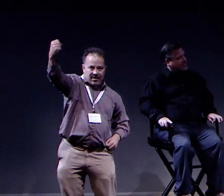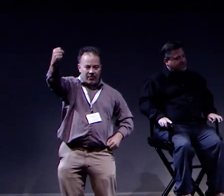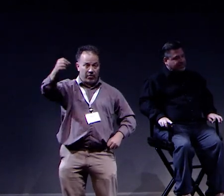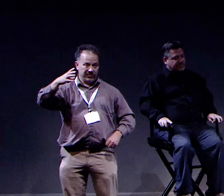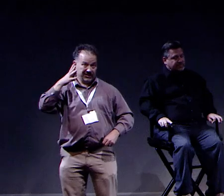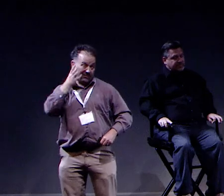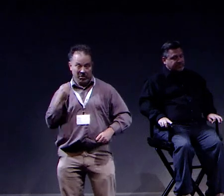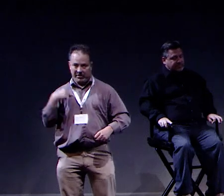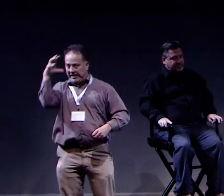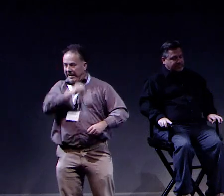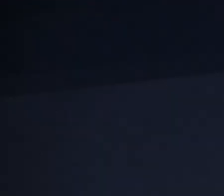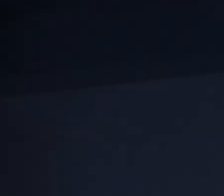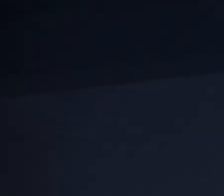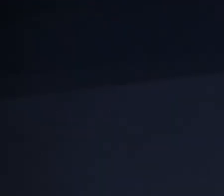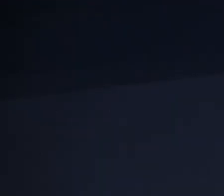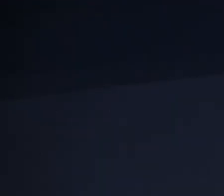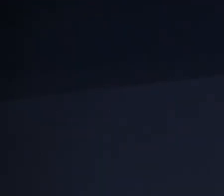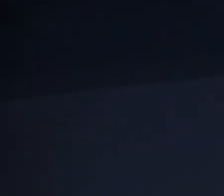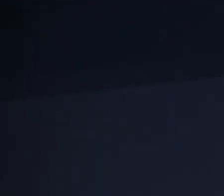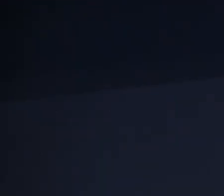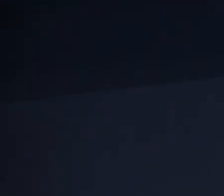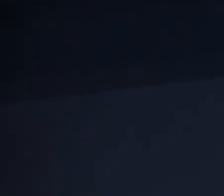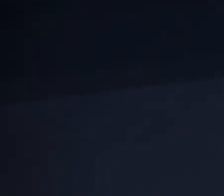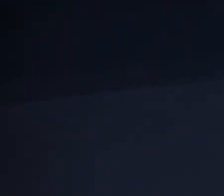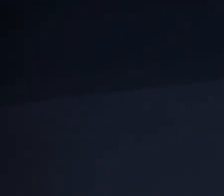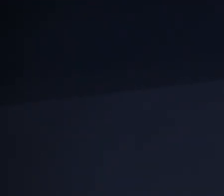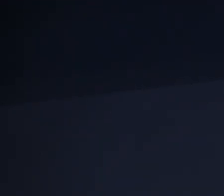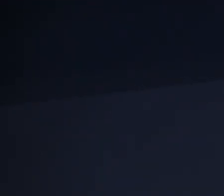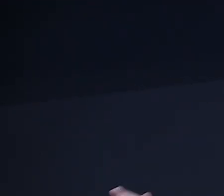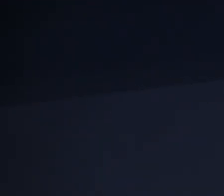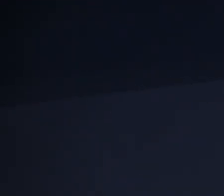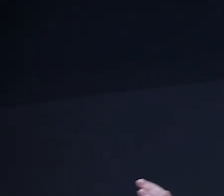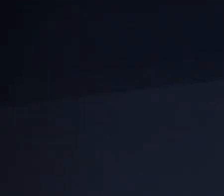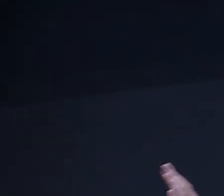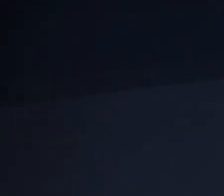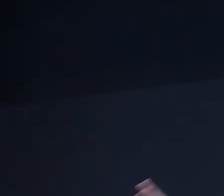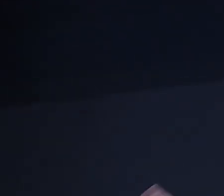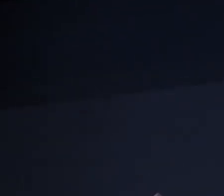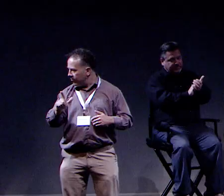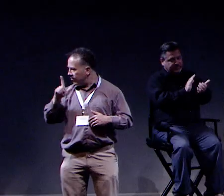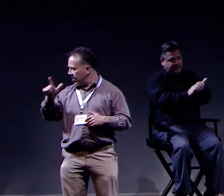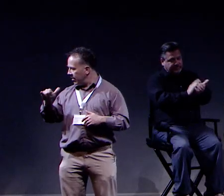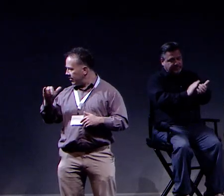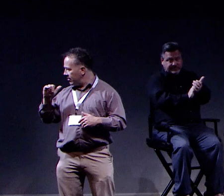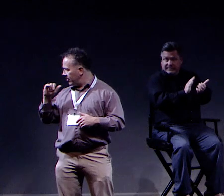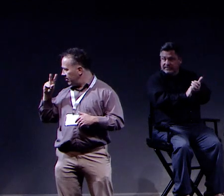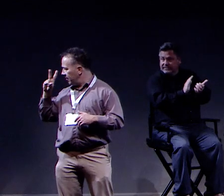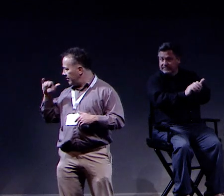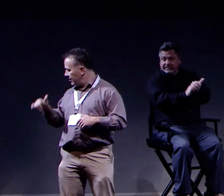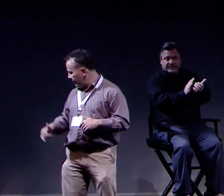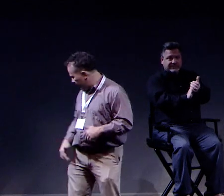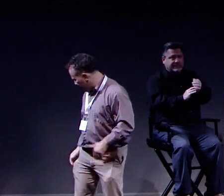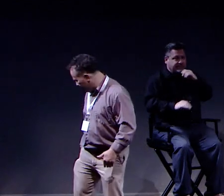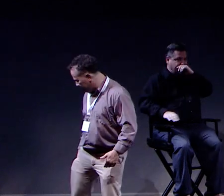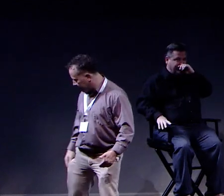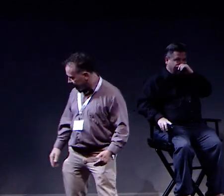experience, I guess. And here we've got Michael Libby. Come on up, Michael. Come on, Michael.